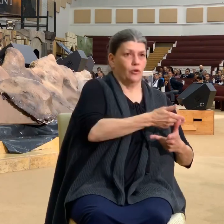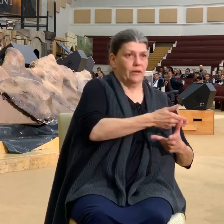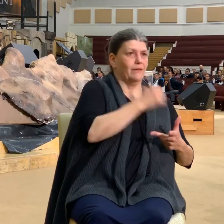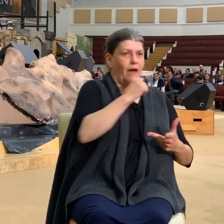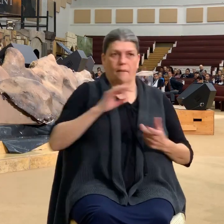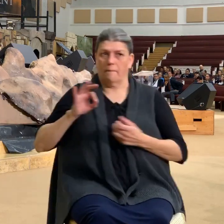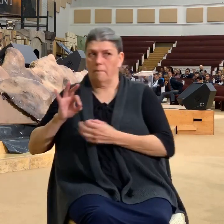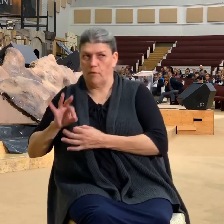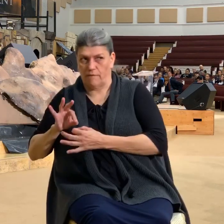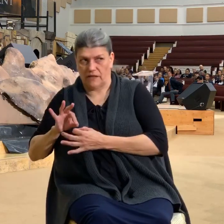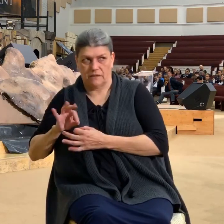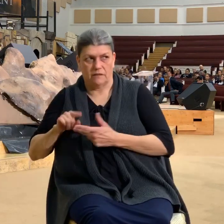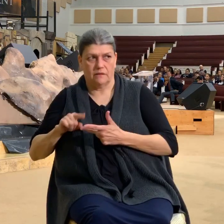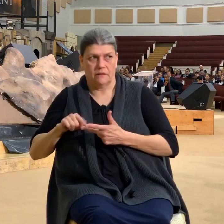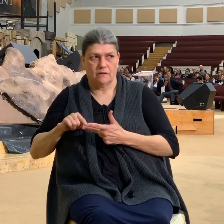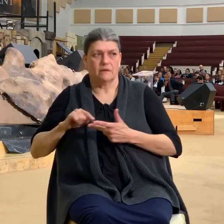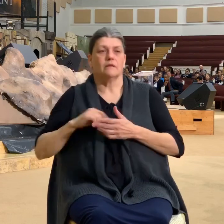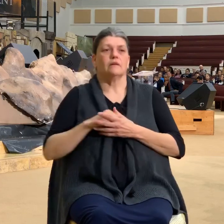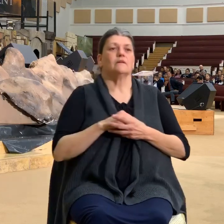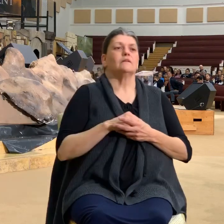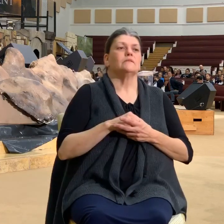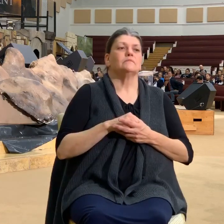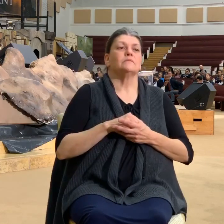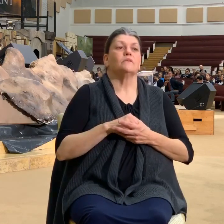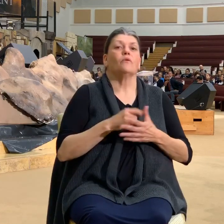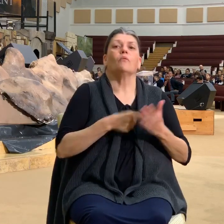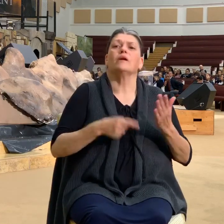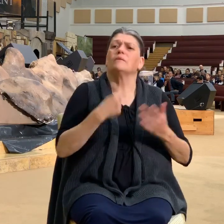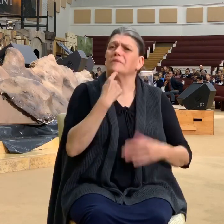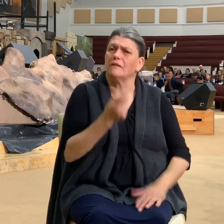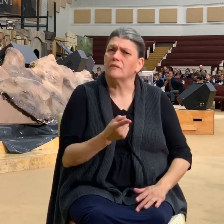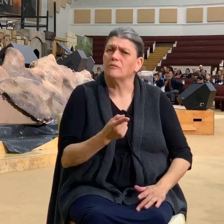So what I'm telling you is, ask